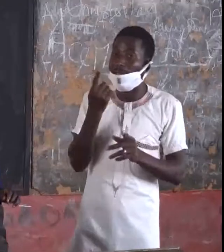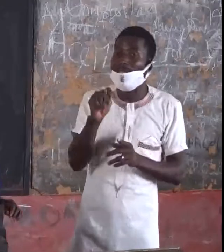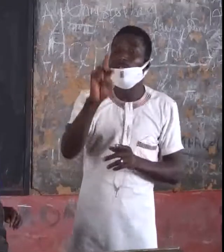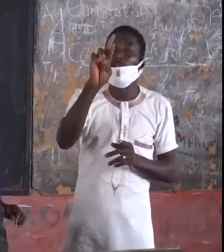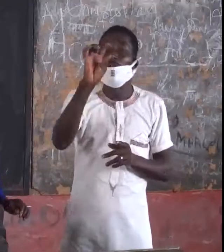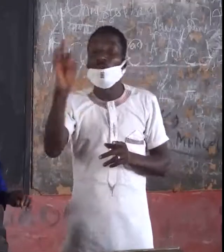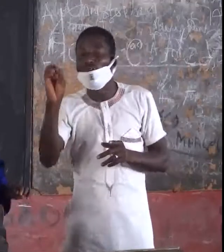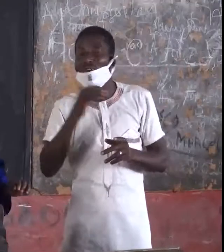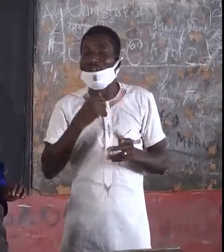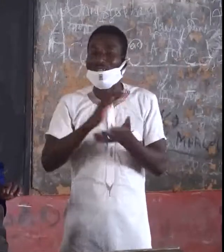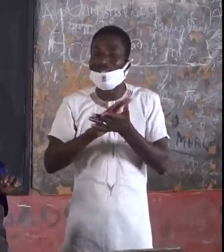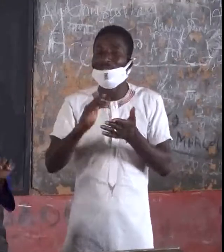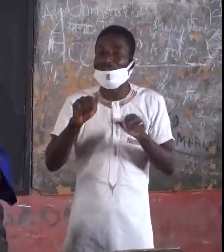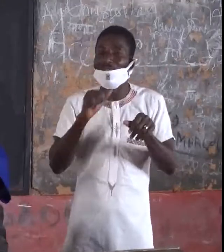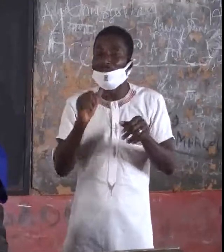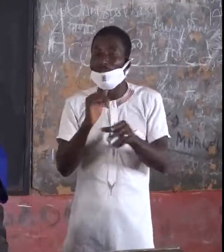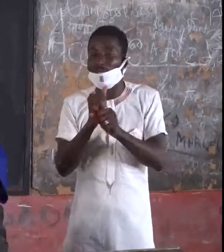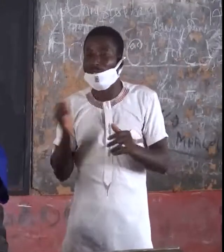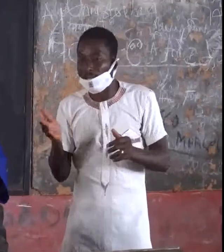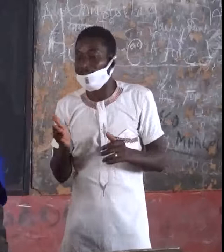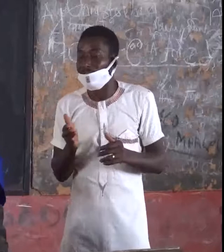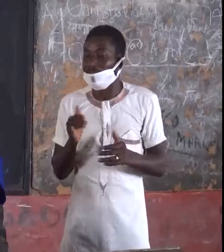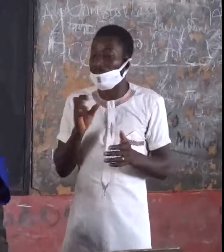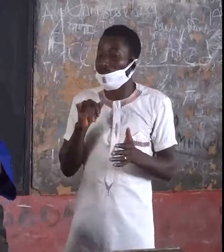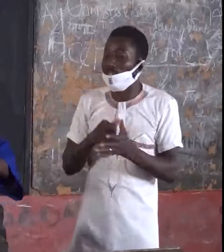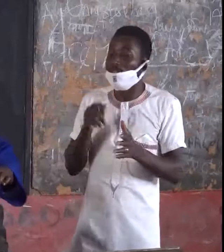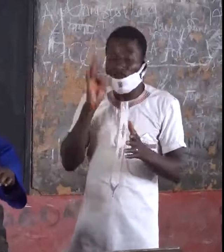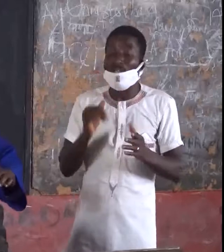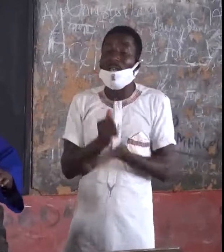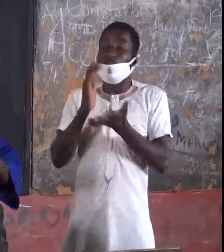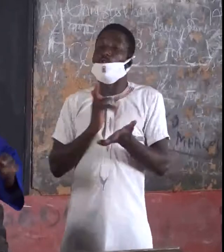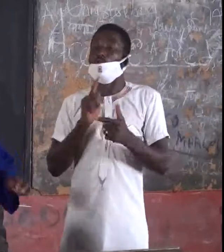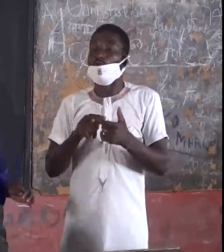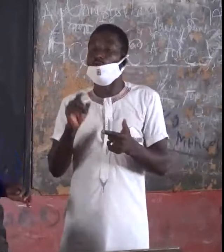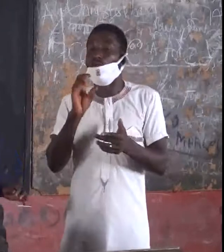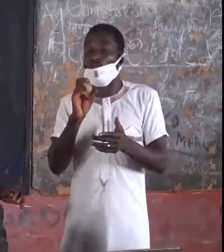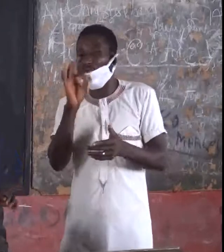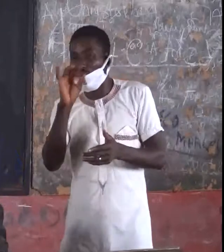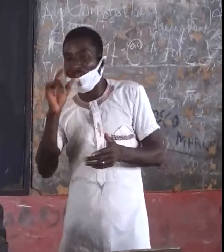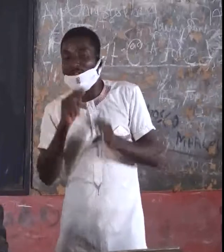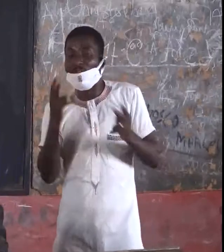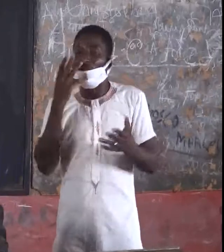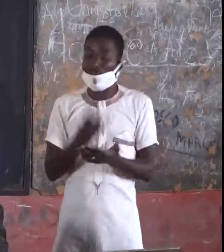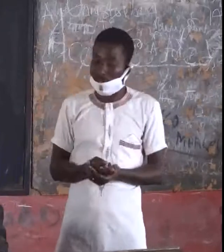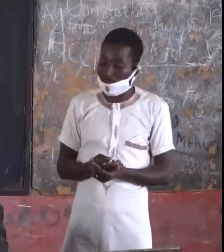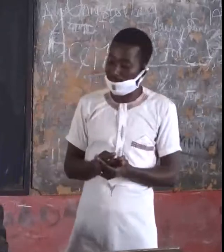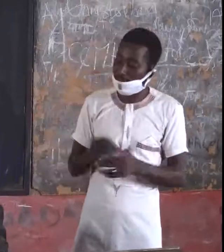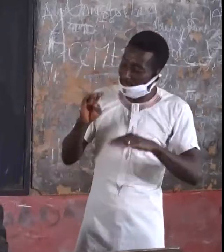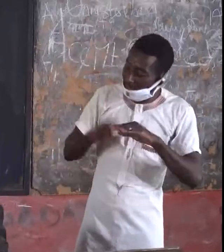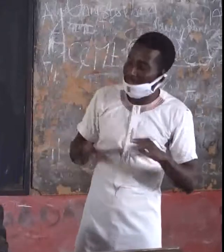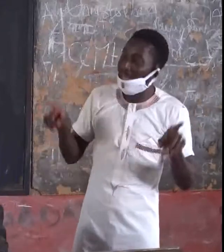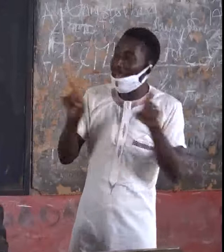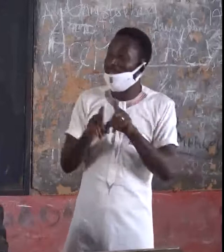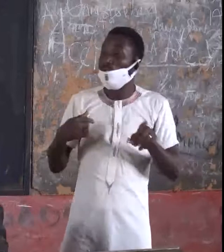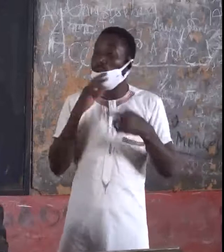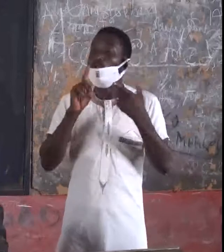reach. So the triangular file will enable you to file at an angle. Then, as we